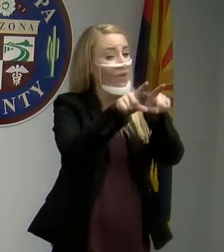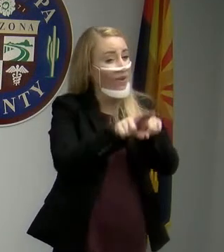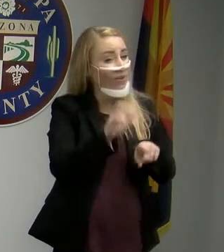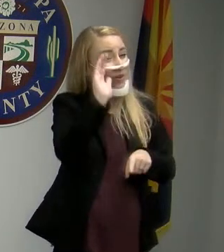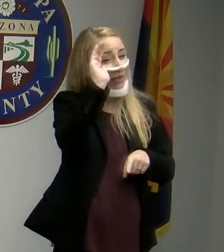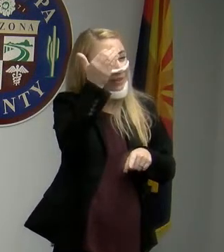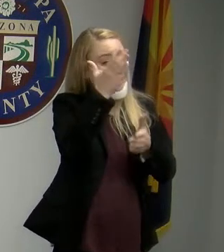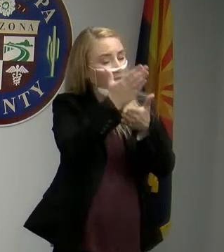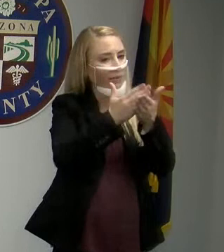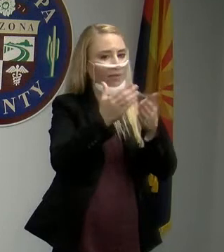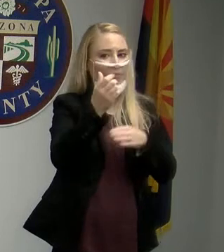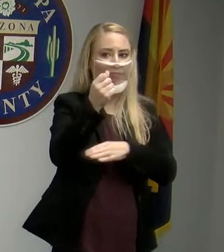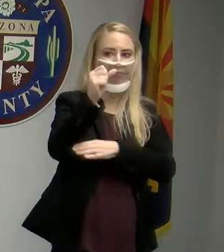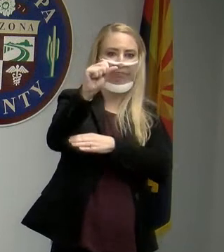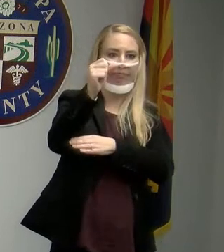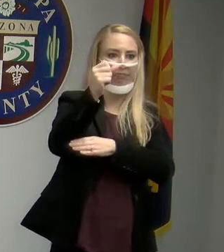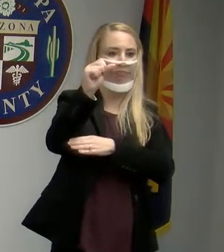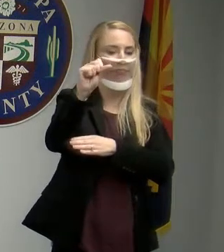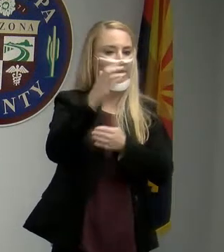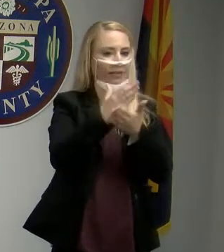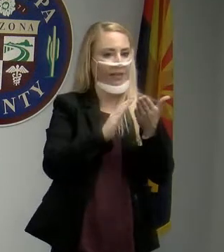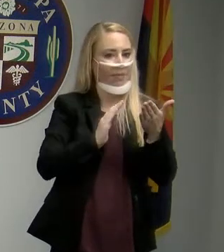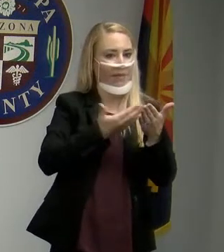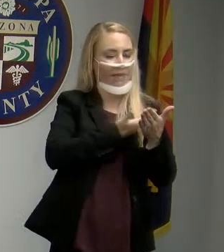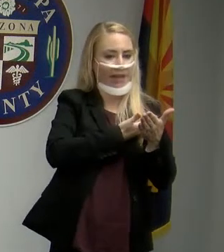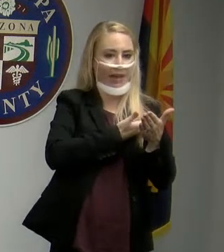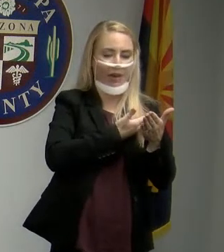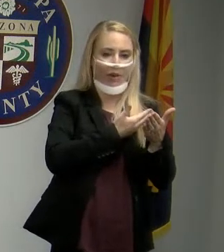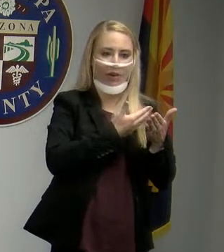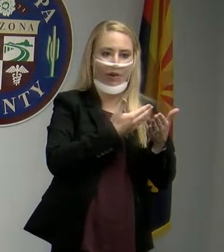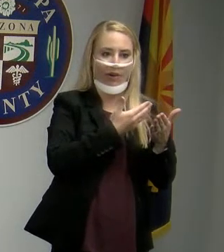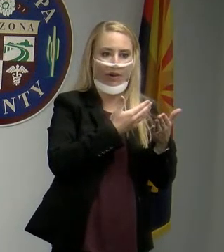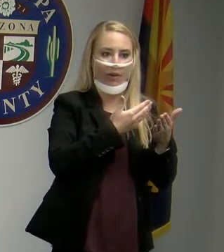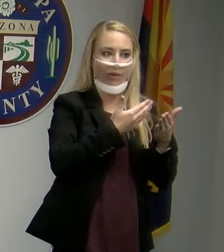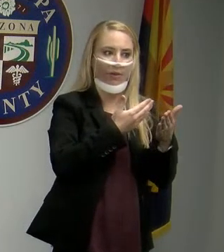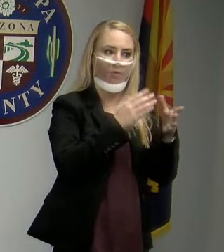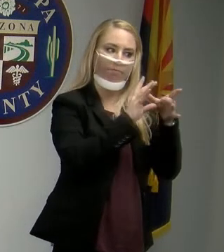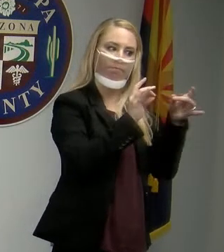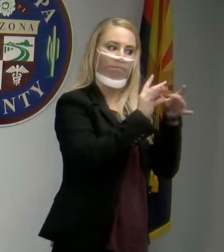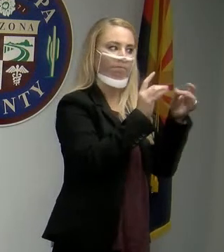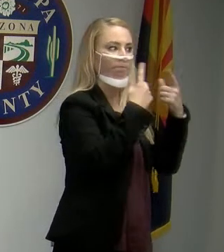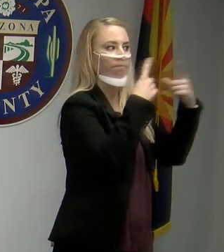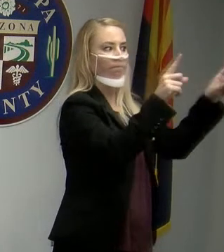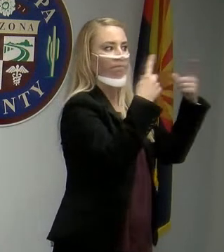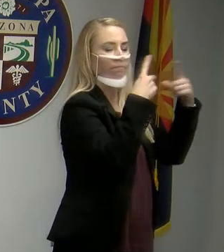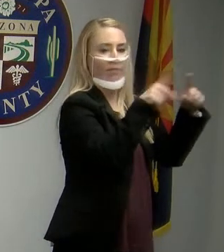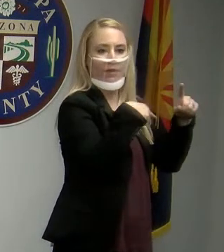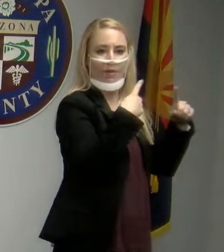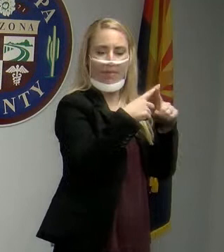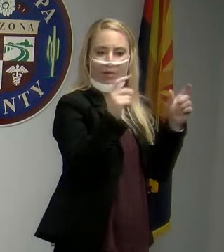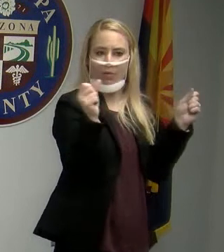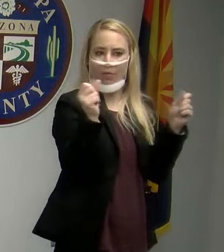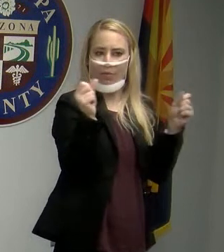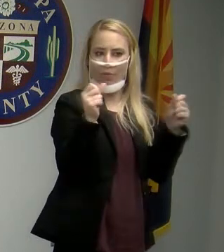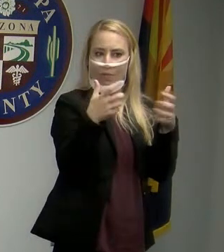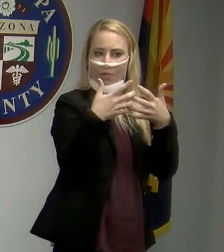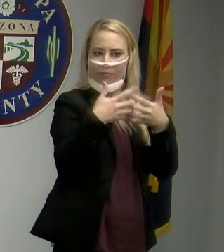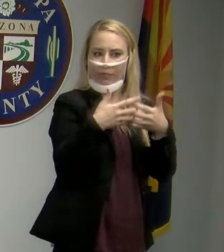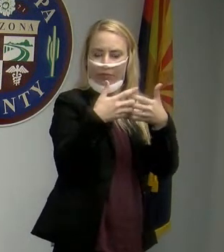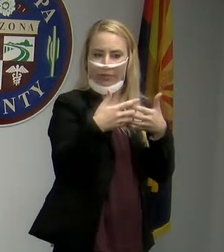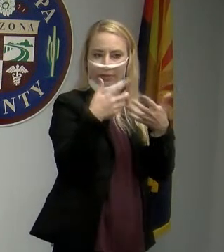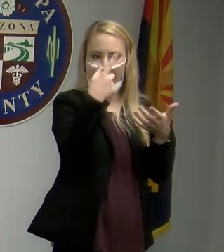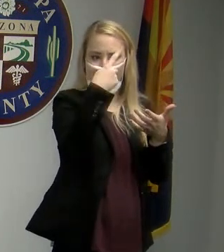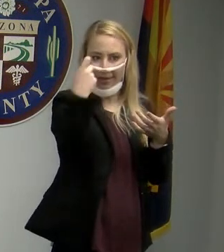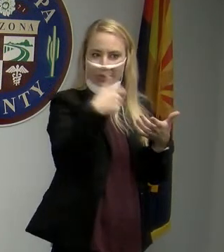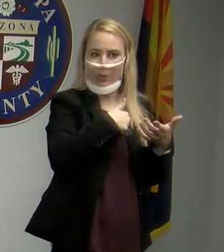towards some of our reporting on the expanded coolers because we've done this before. And this is normal during the